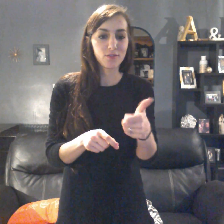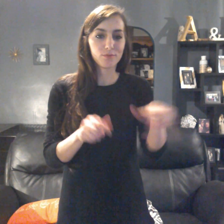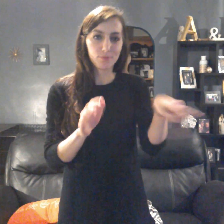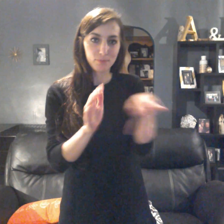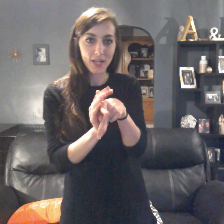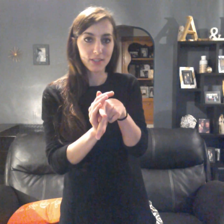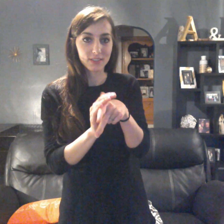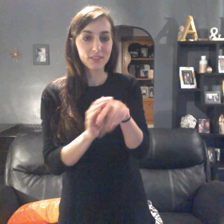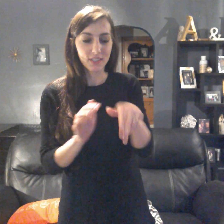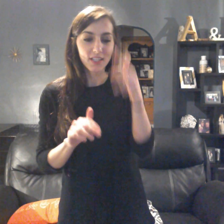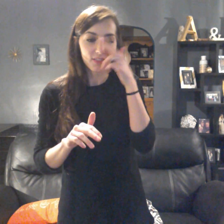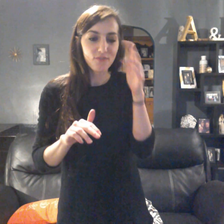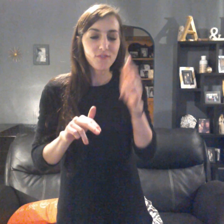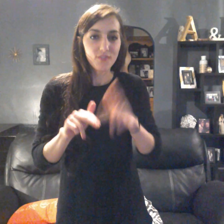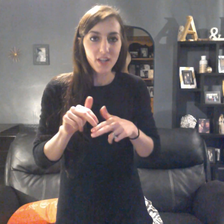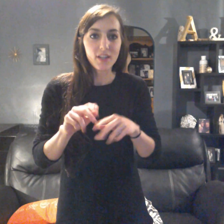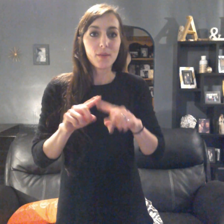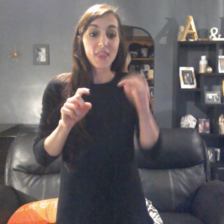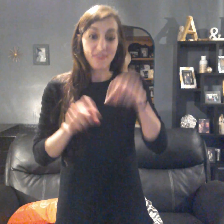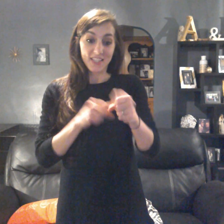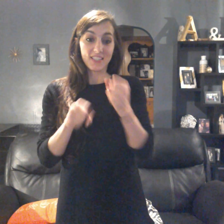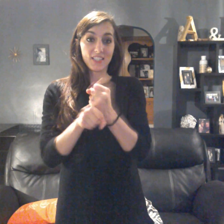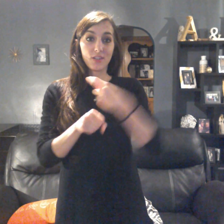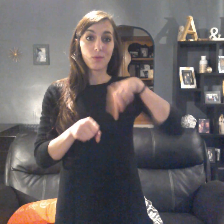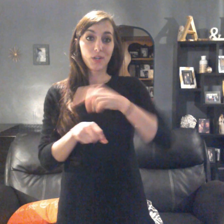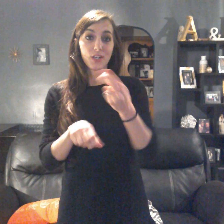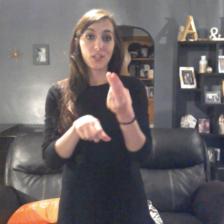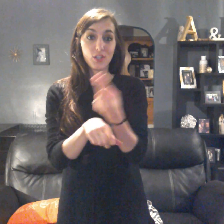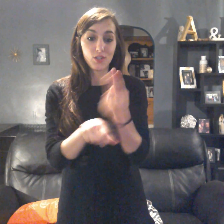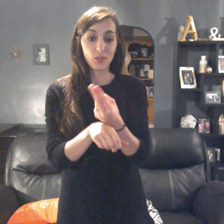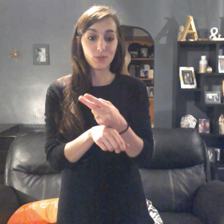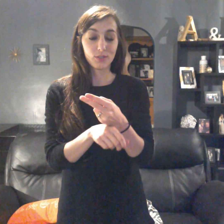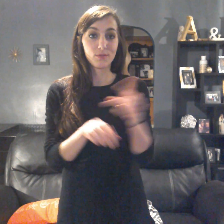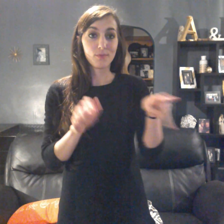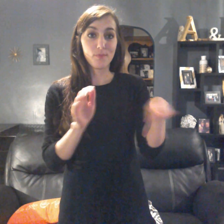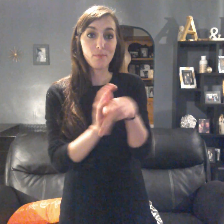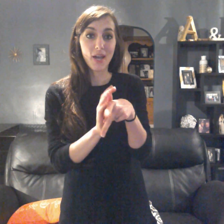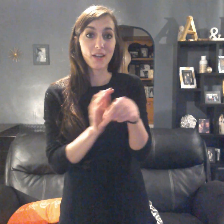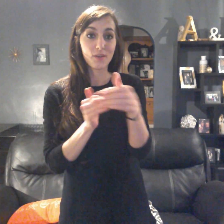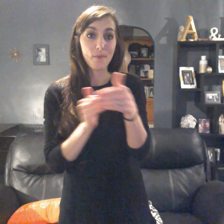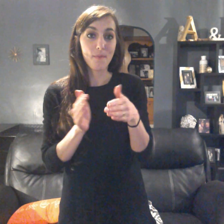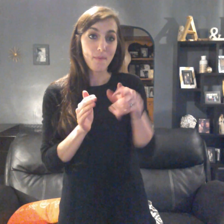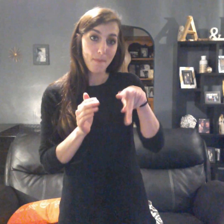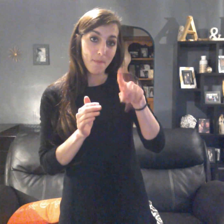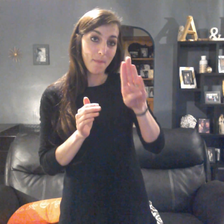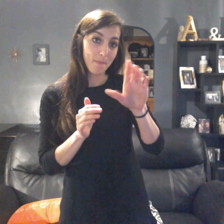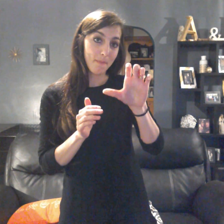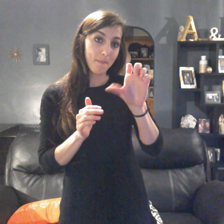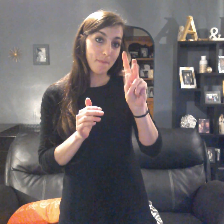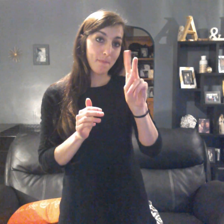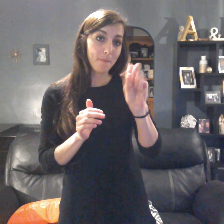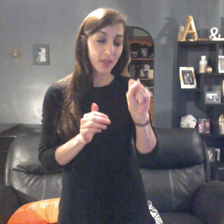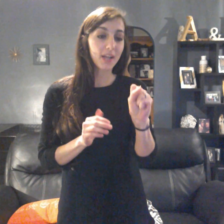with these pattern blocks and come up with different things. Pretty soon we're going to start the geometry chapter, and when we start geometry, we start looking at